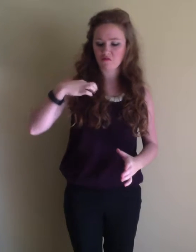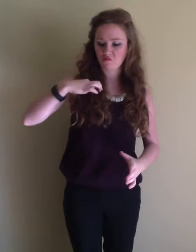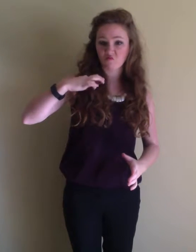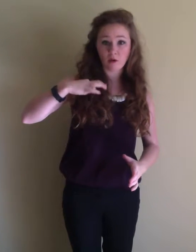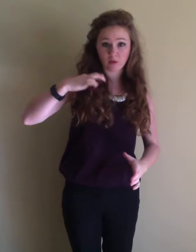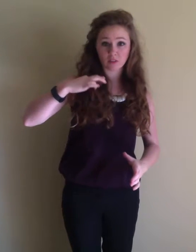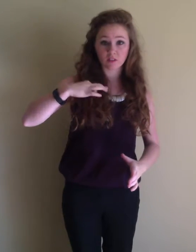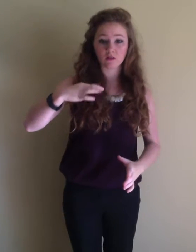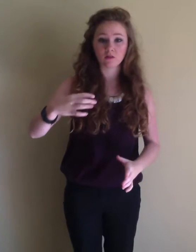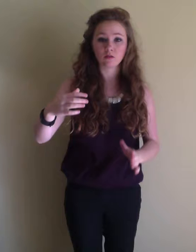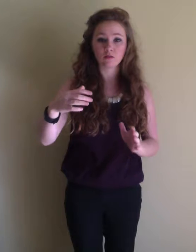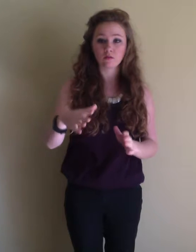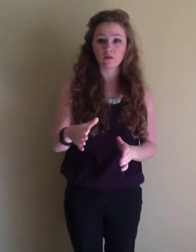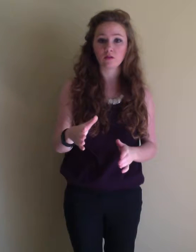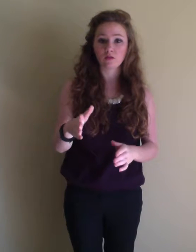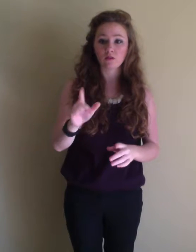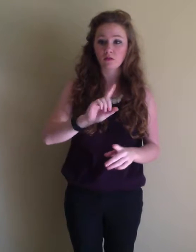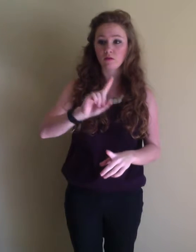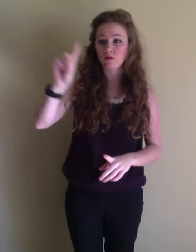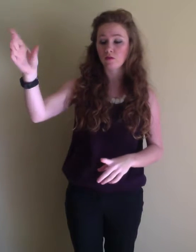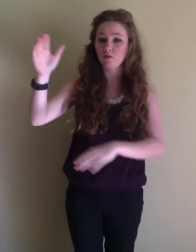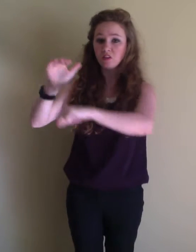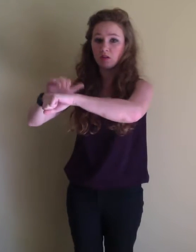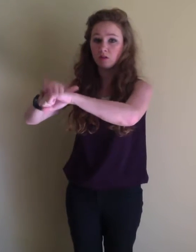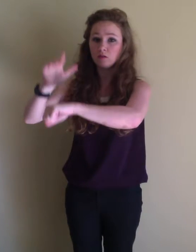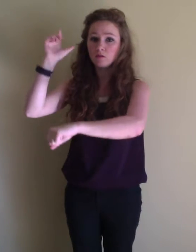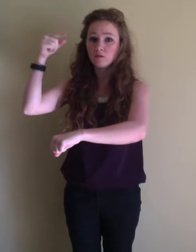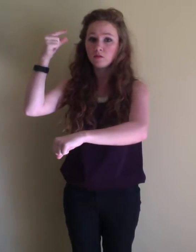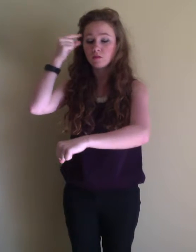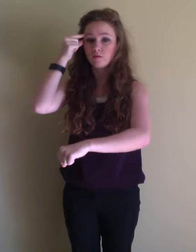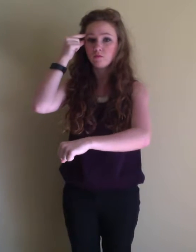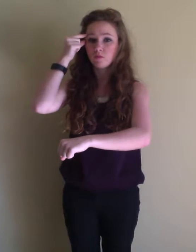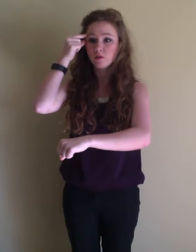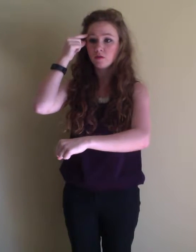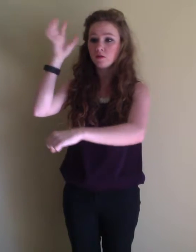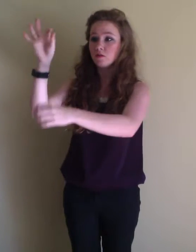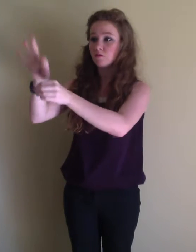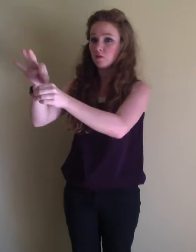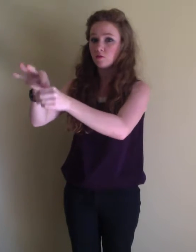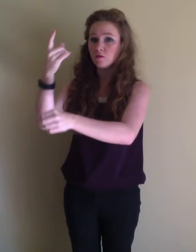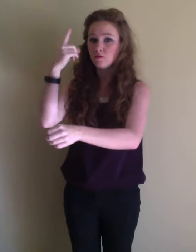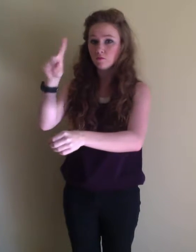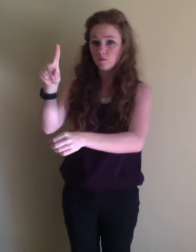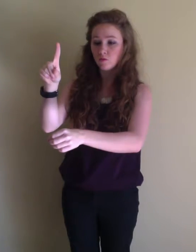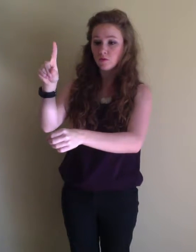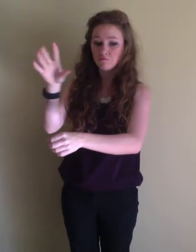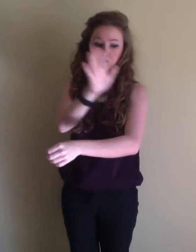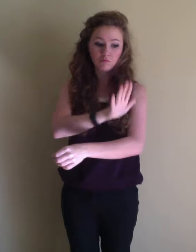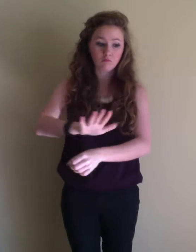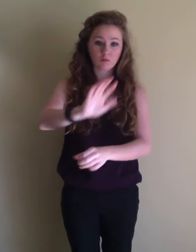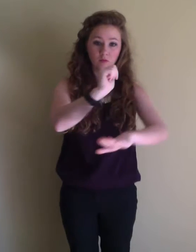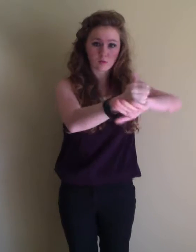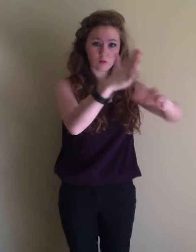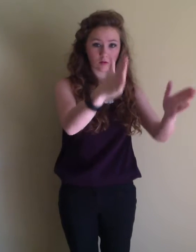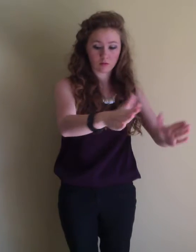not have a representative in Parliament who could help them, who could vote on these taxes. They had no say in it. So that's number four. Number five, who are the